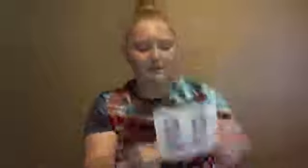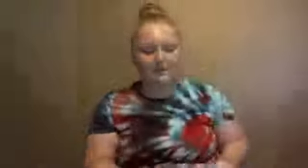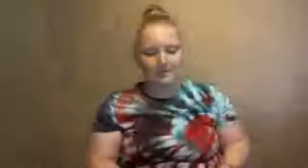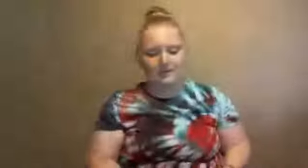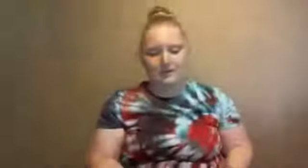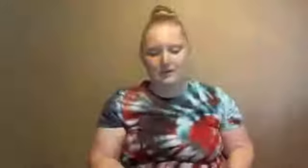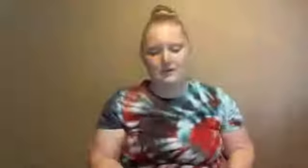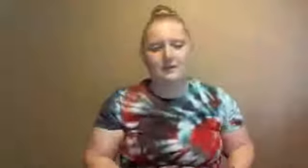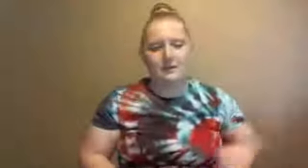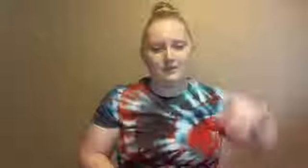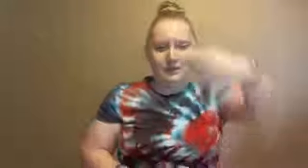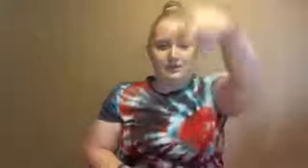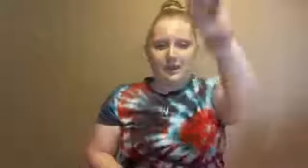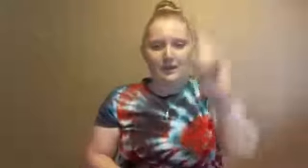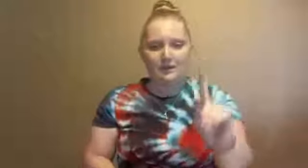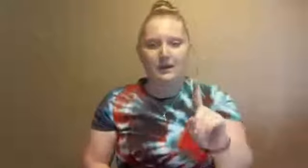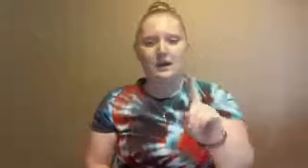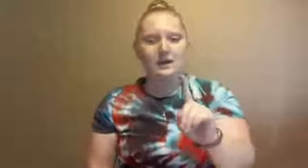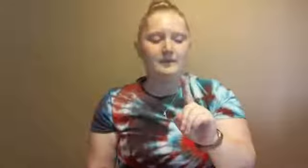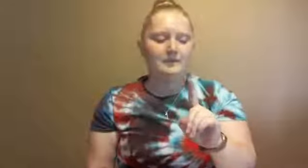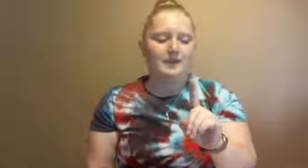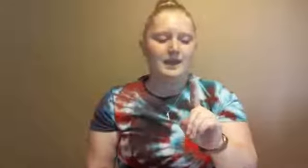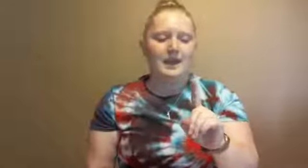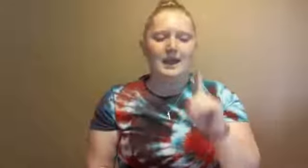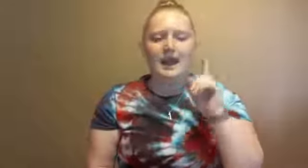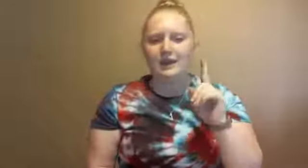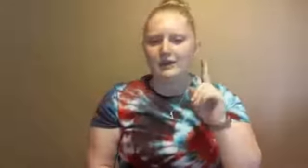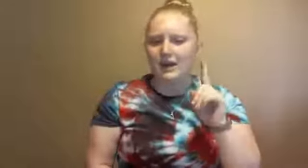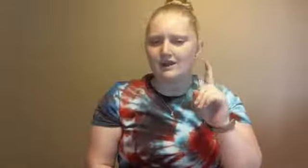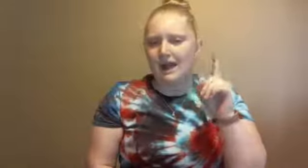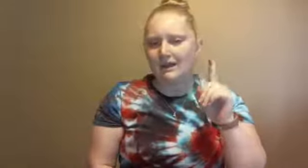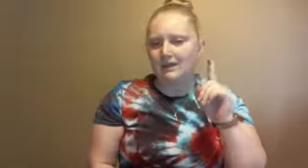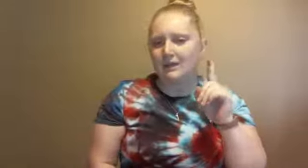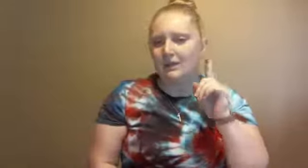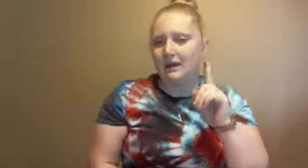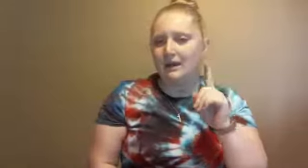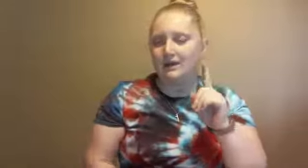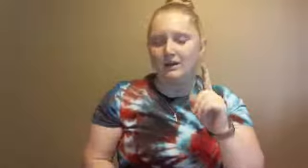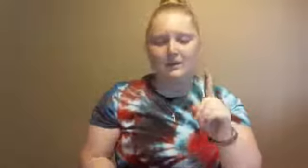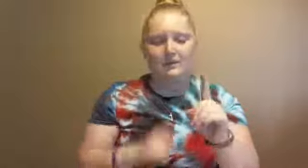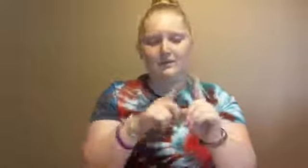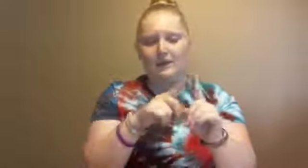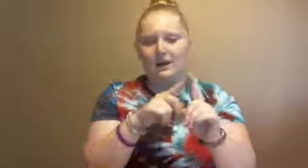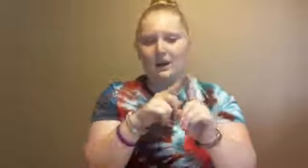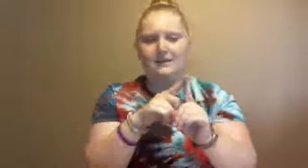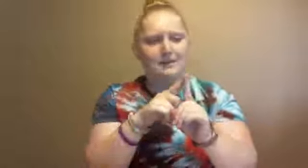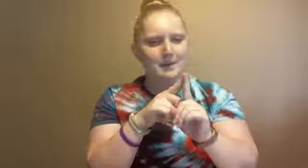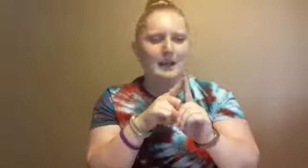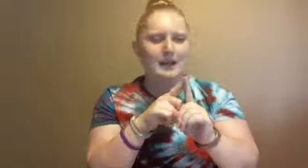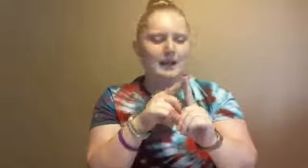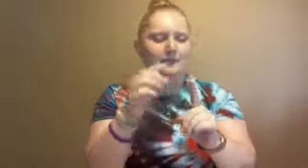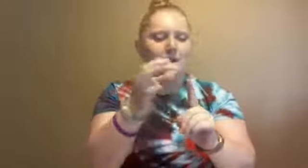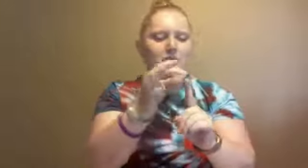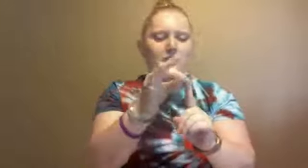one. So you take your finger and you kind of act like your finger is the banana. So